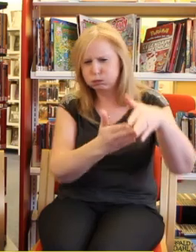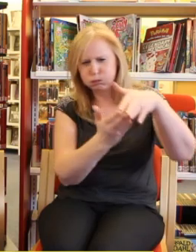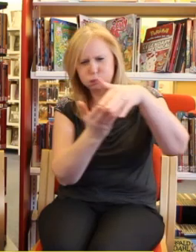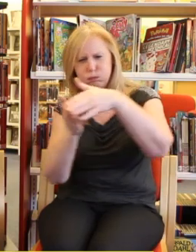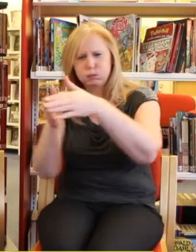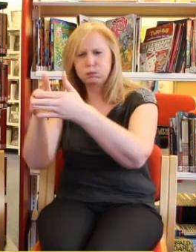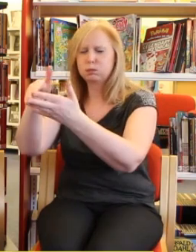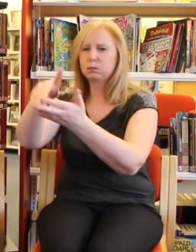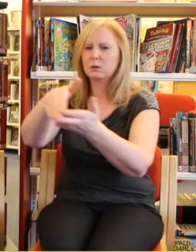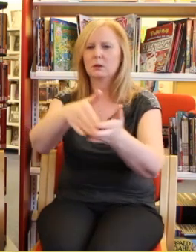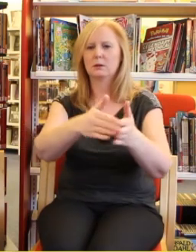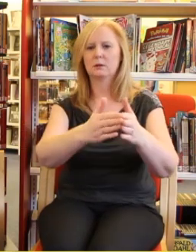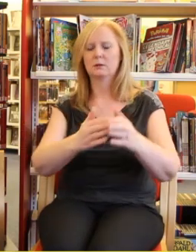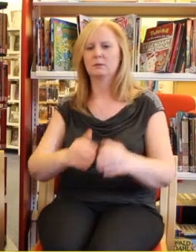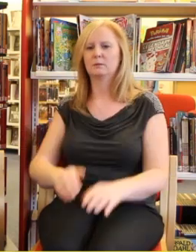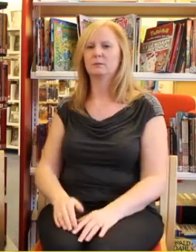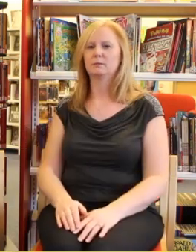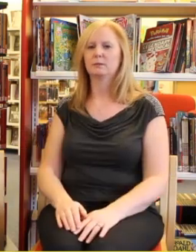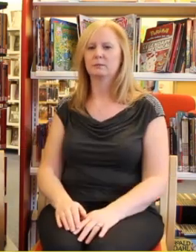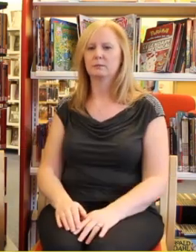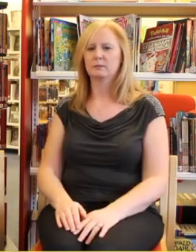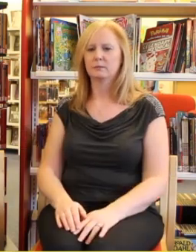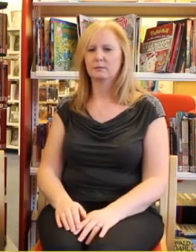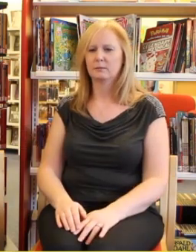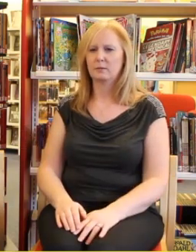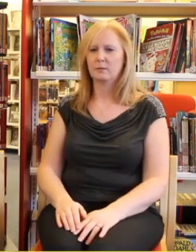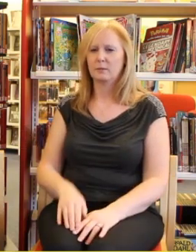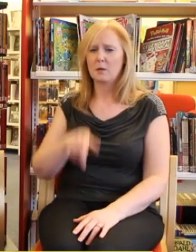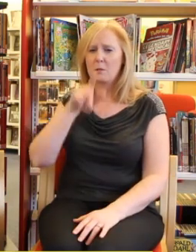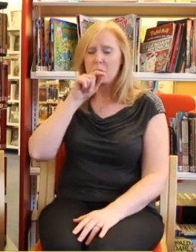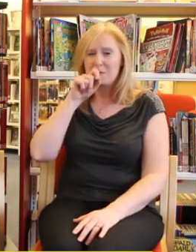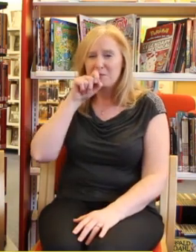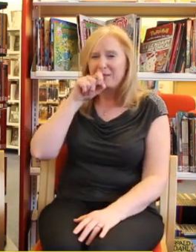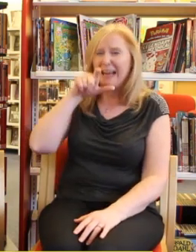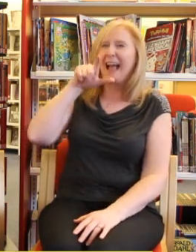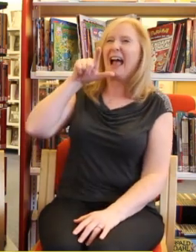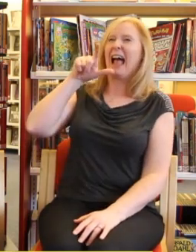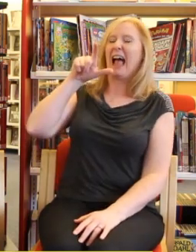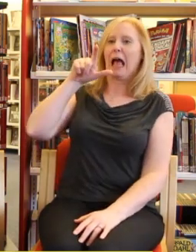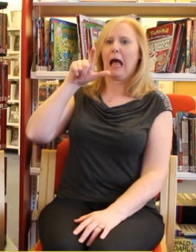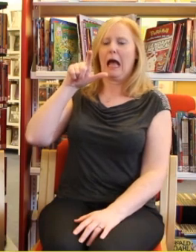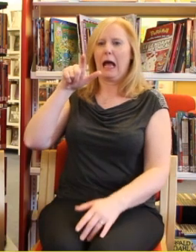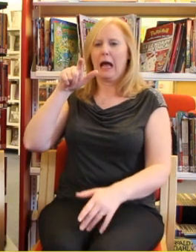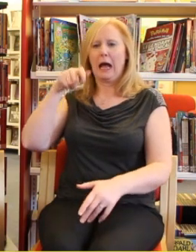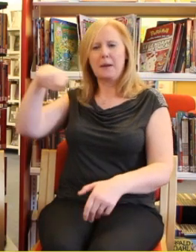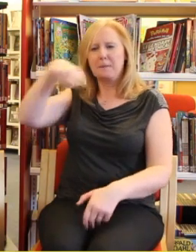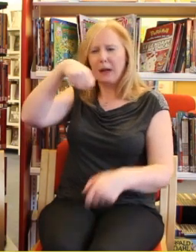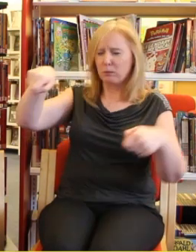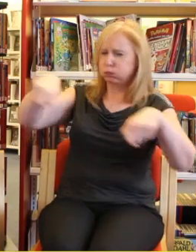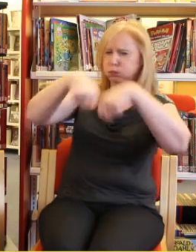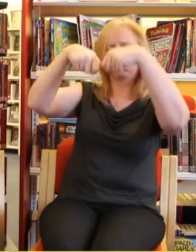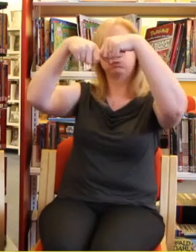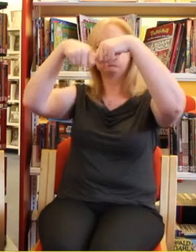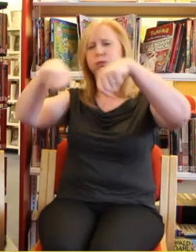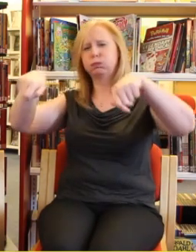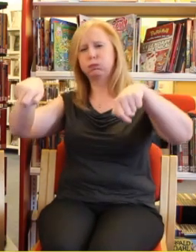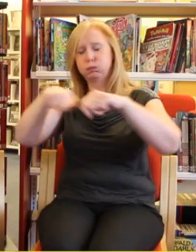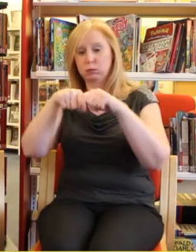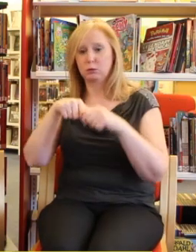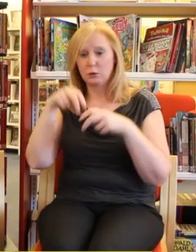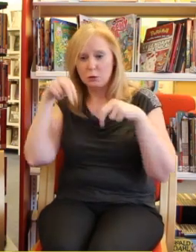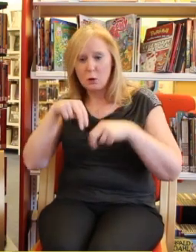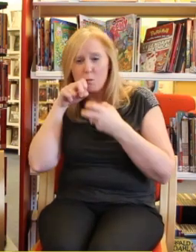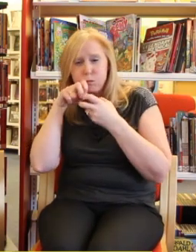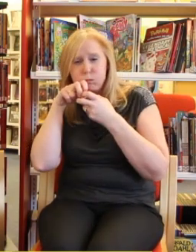set sail. Then screech went the birds, clang went the bells and ruff went the